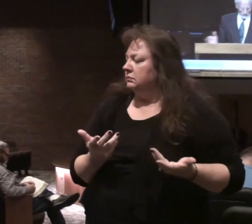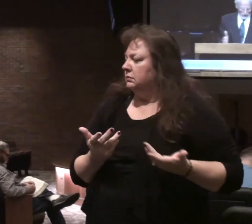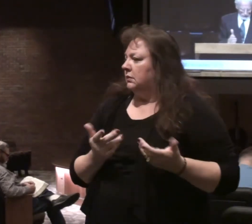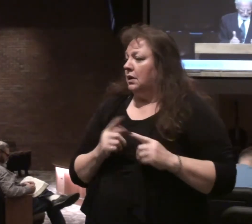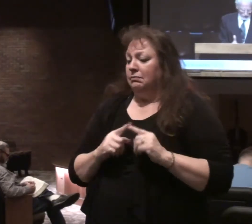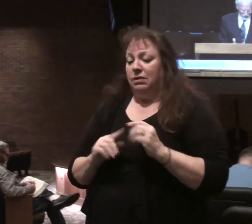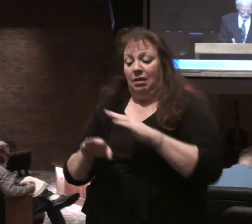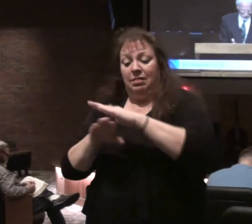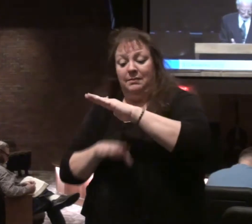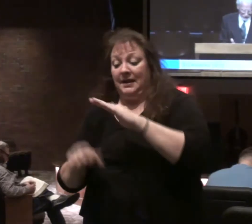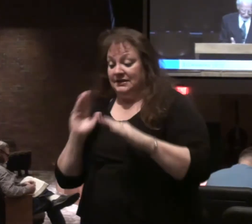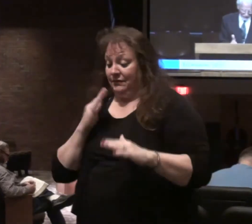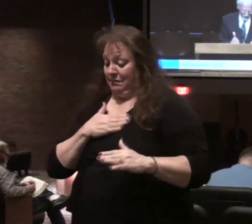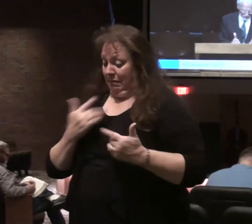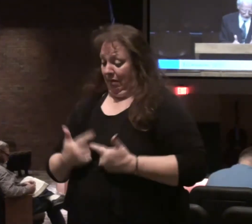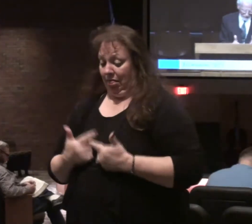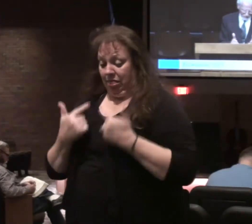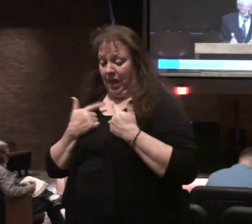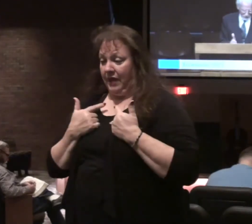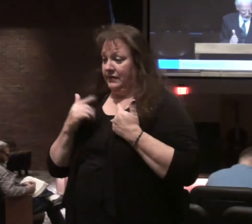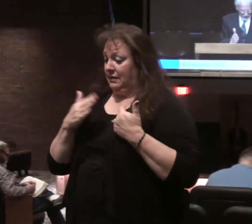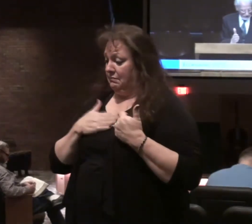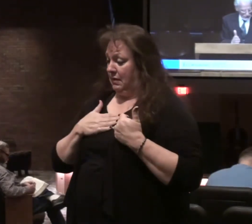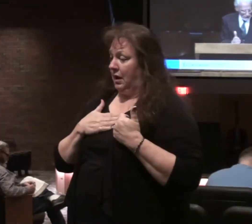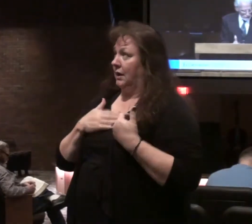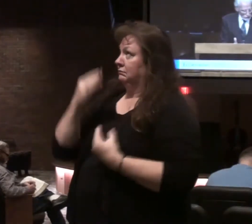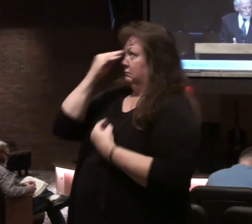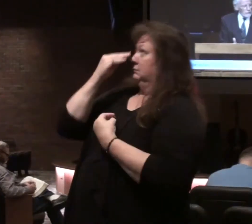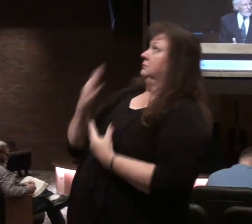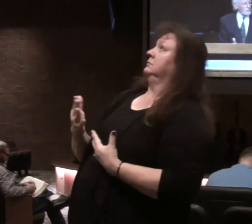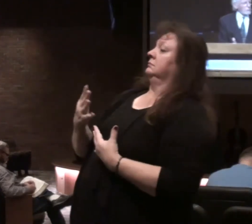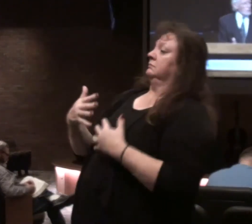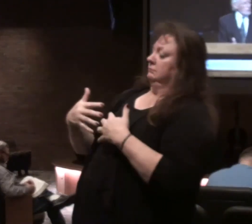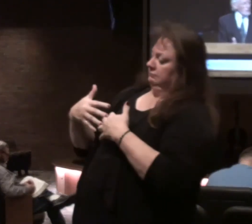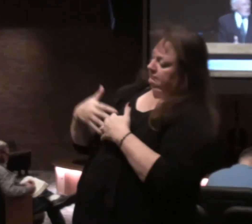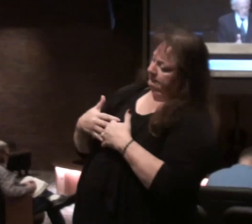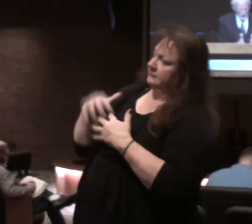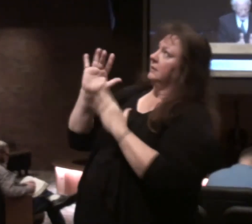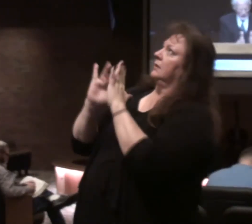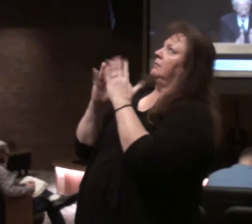But the foundation for our life and the pattern for our life is rooted in the